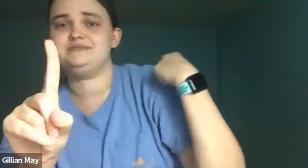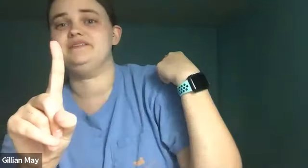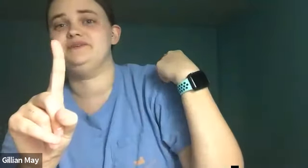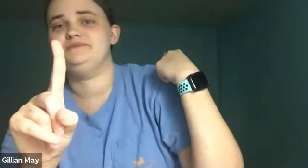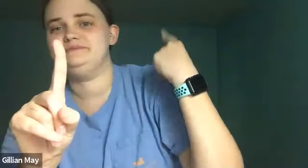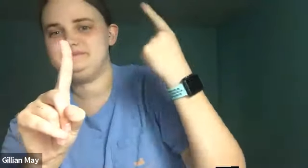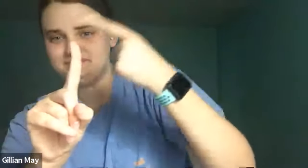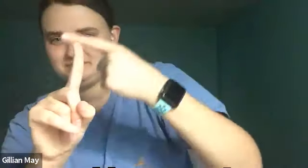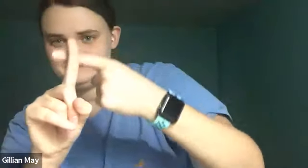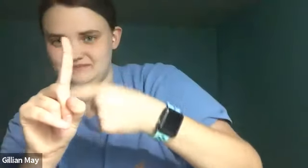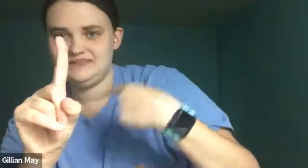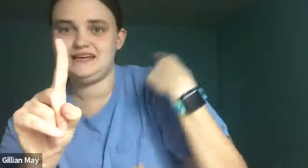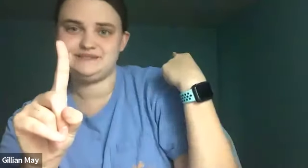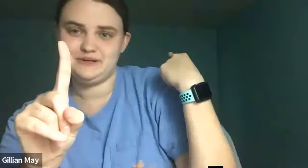month, last month.